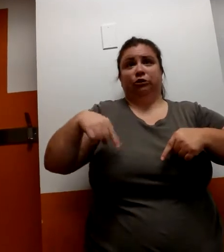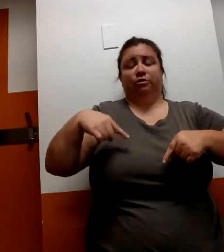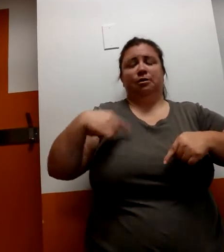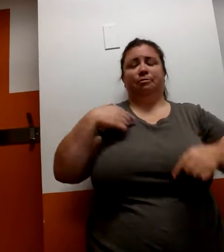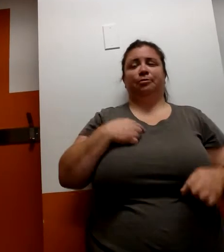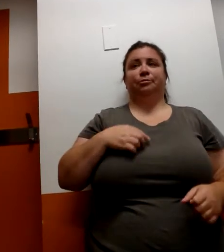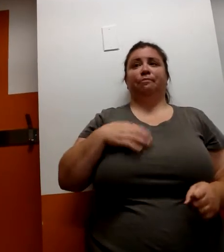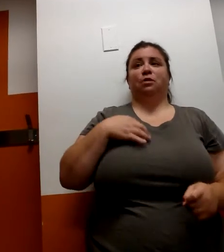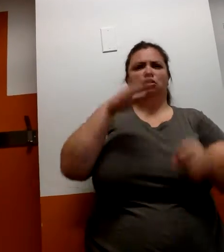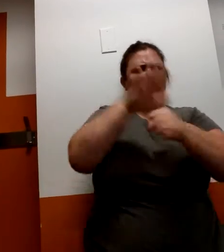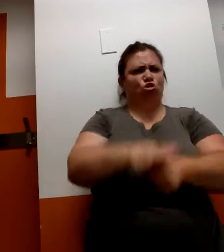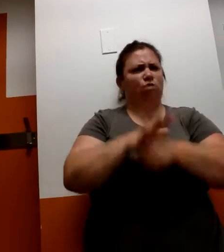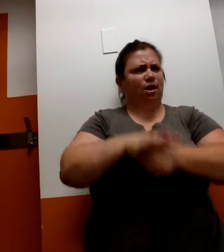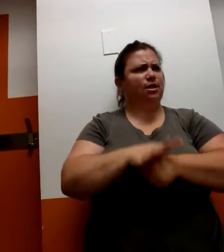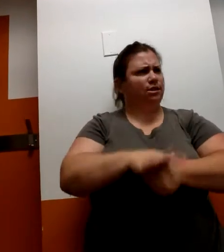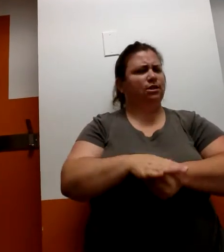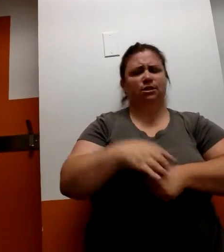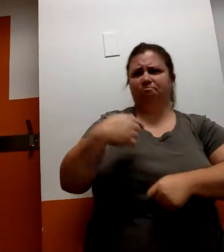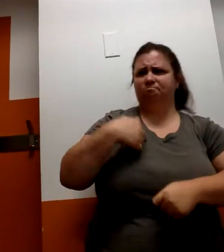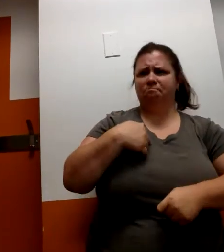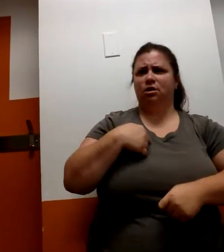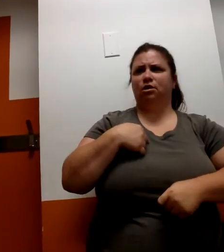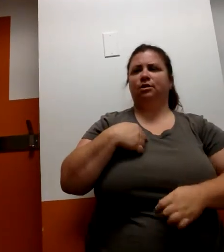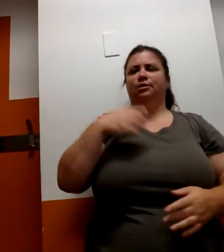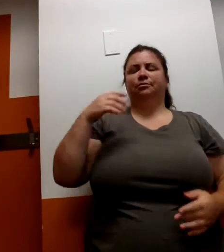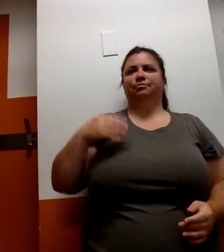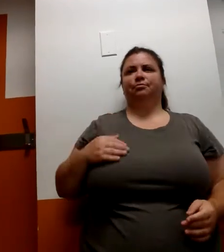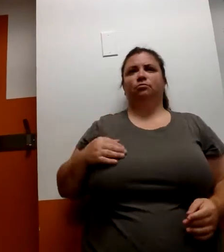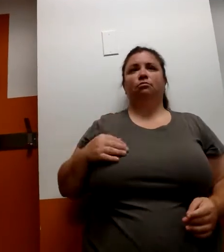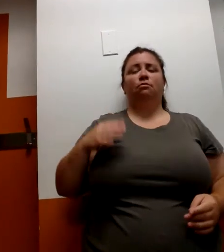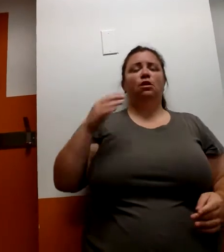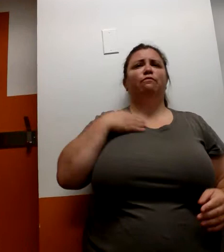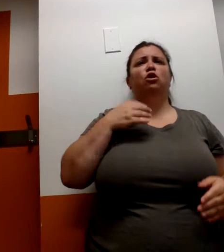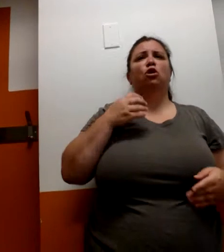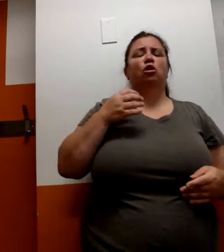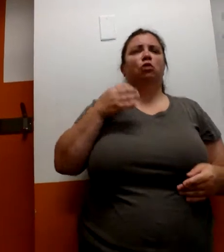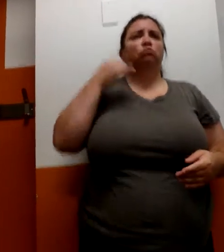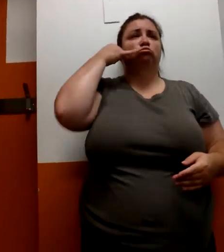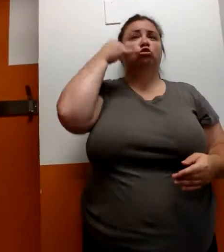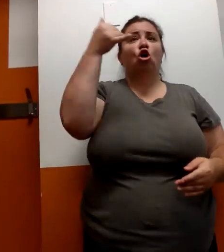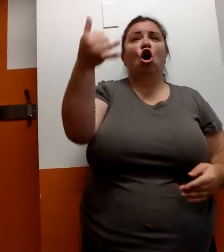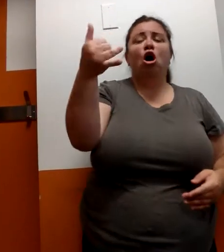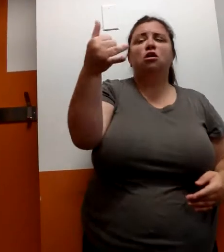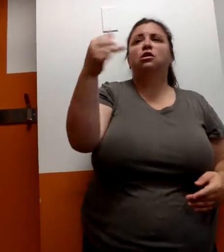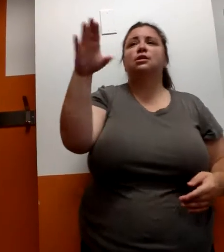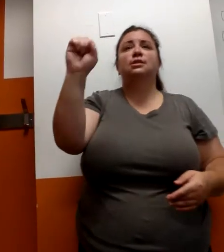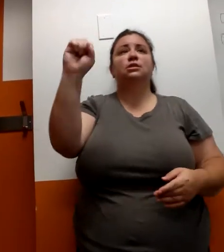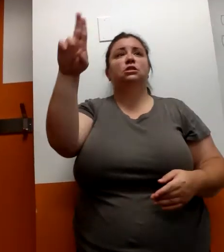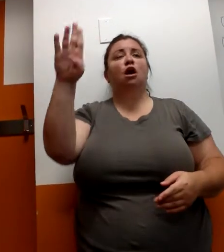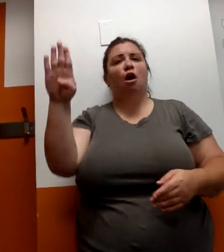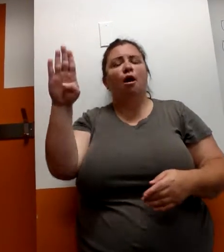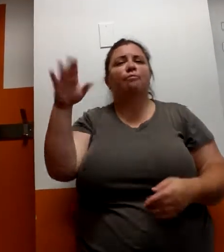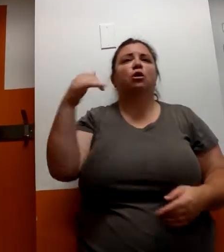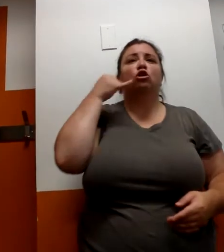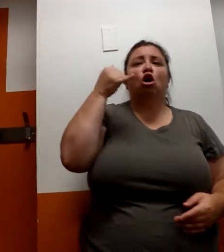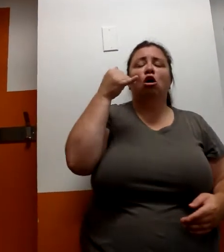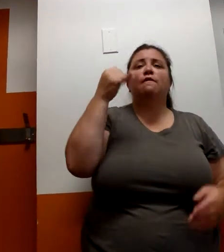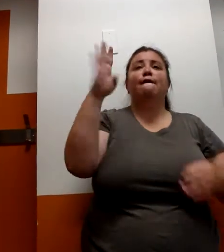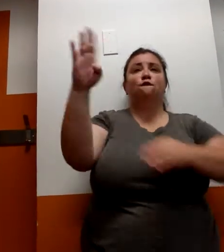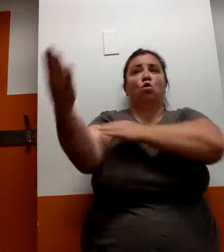night? Do I have to call for a sub? Do I have to call in? Am I going to miss a day? Do I have to run into school at 4 in the morning and put together lesson plans for